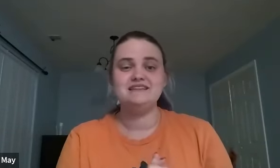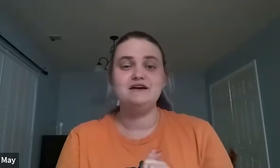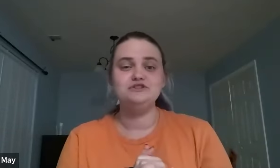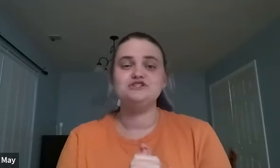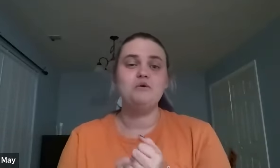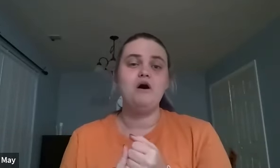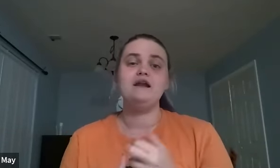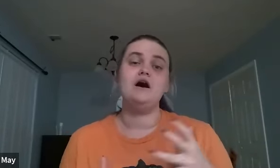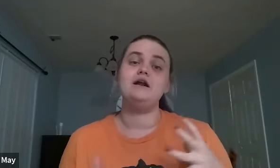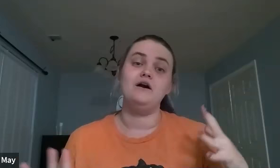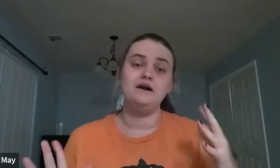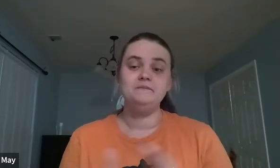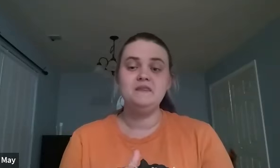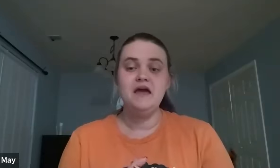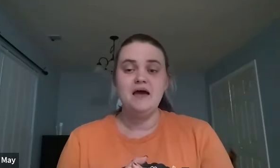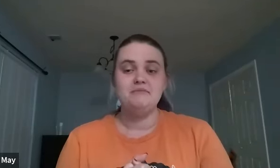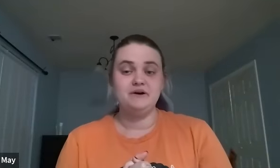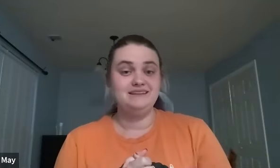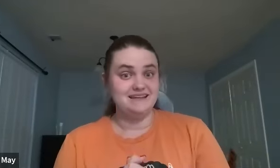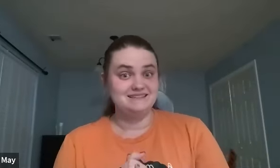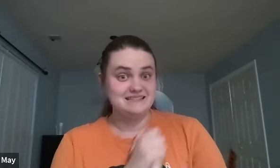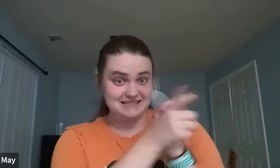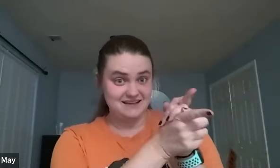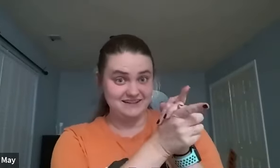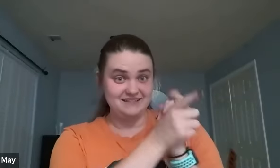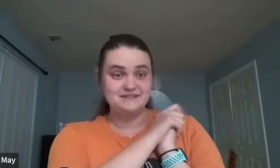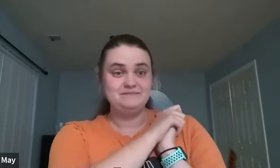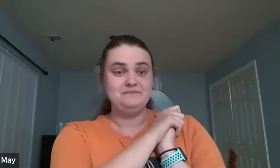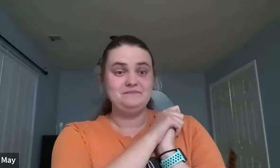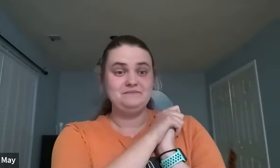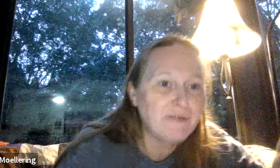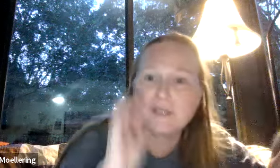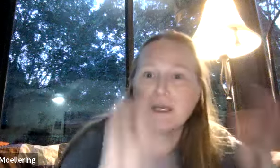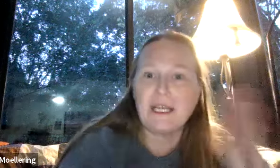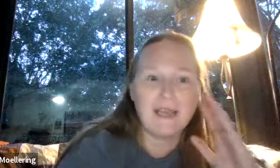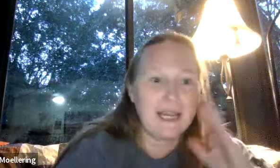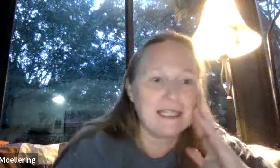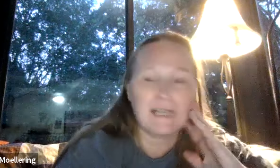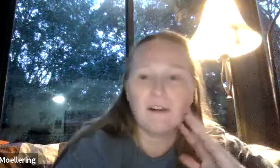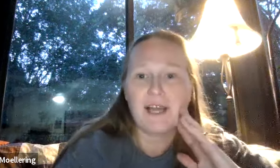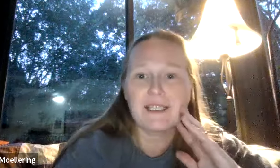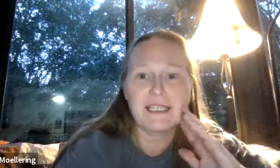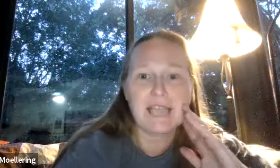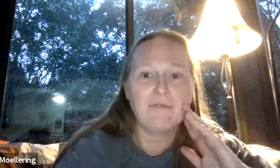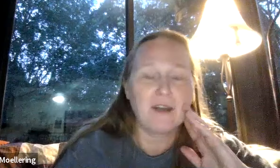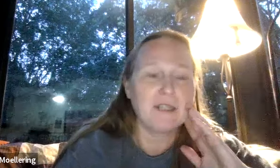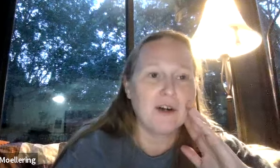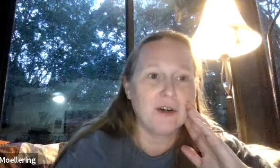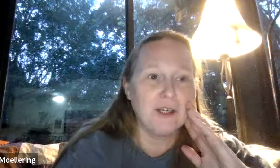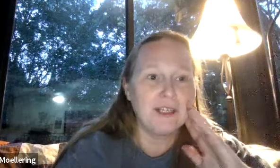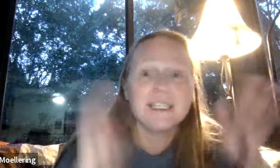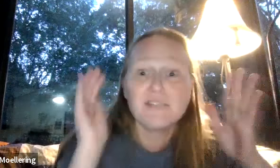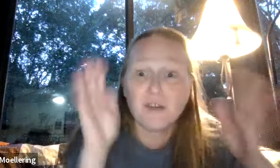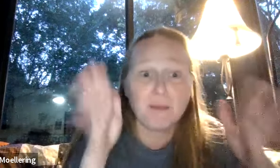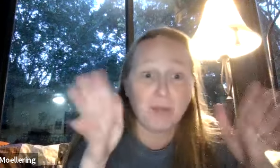I will just go on and on and on. But yes, that's exactly it. Well, after this many ASL classes, I've finally caught on that it is very